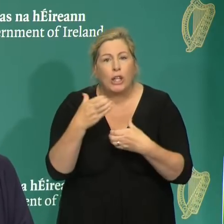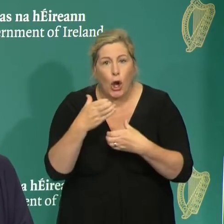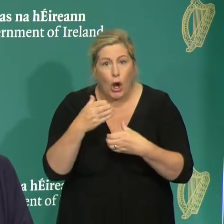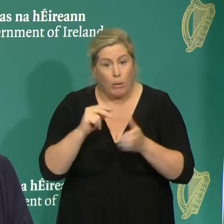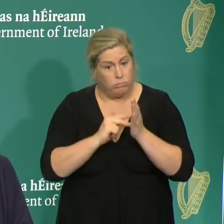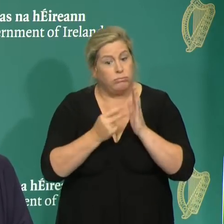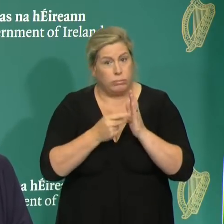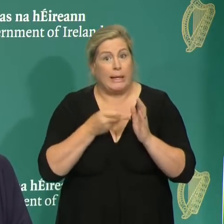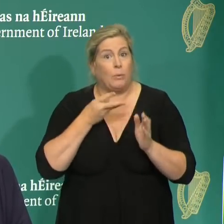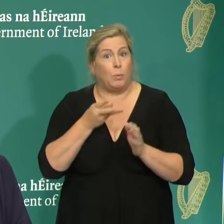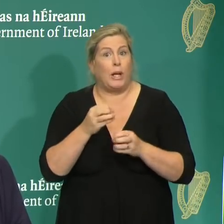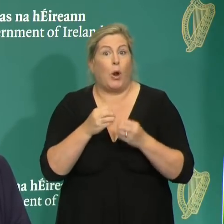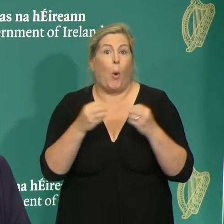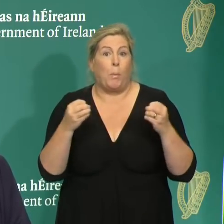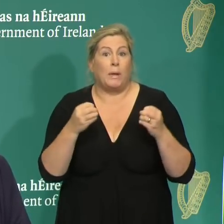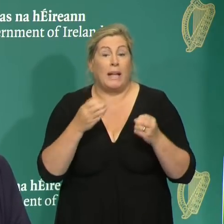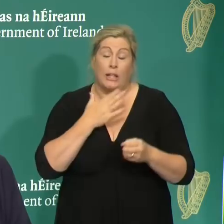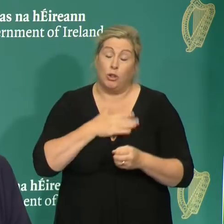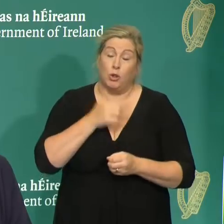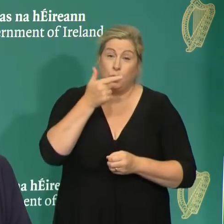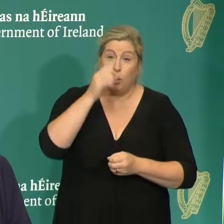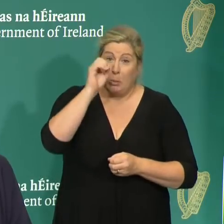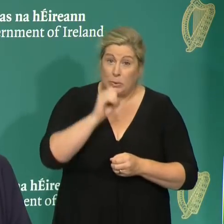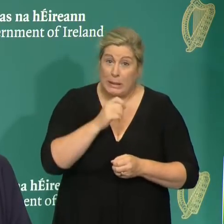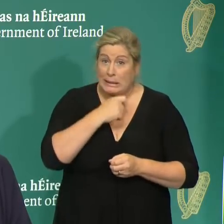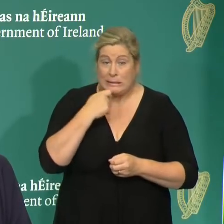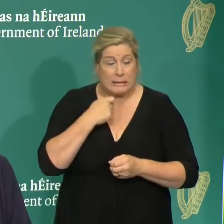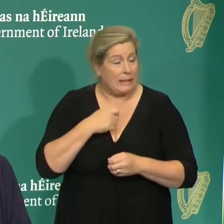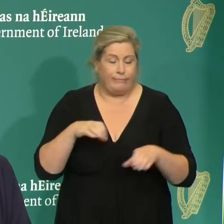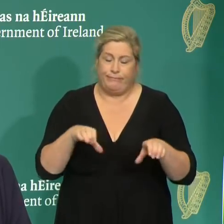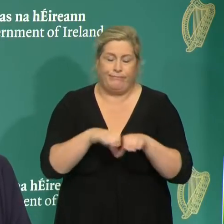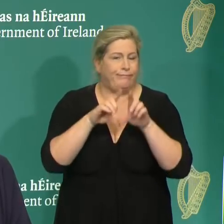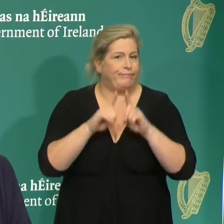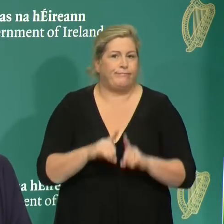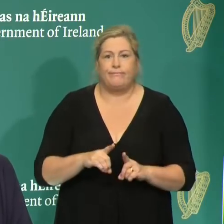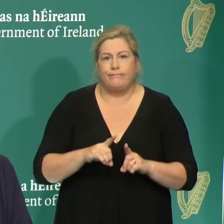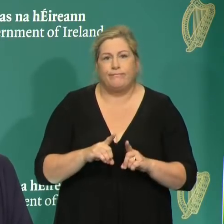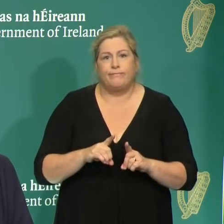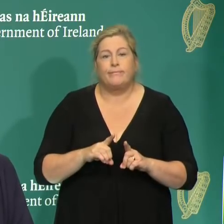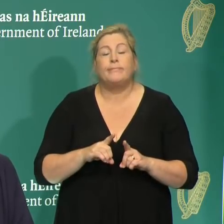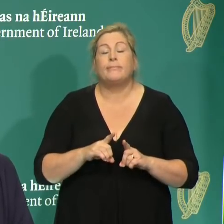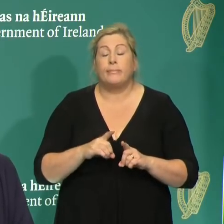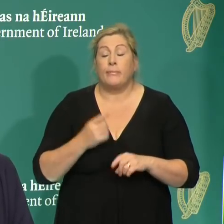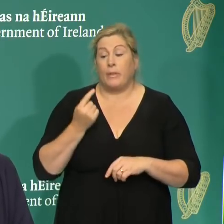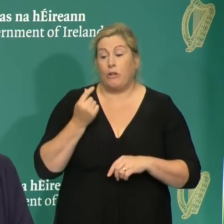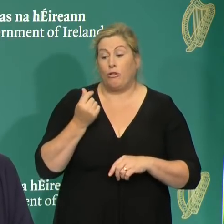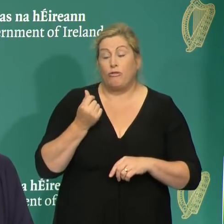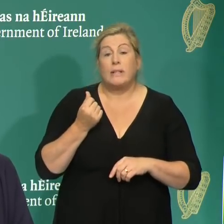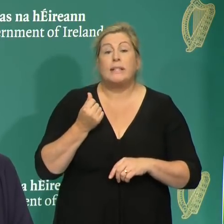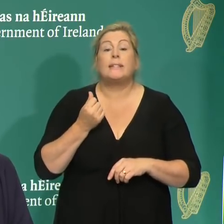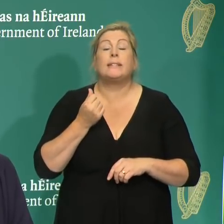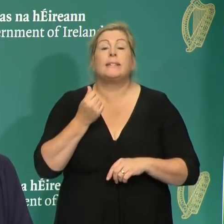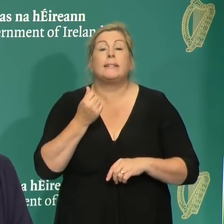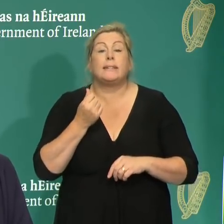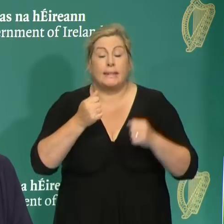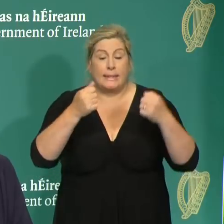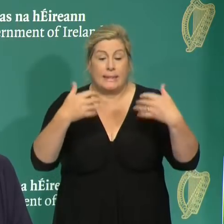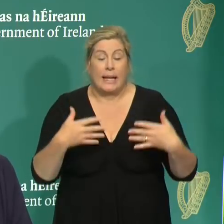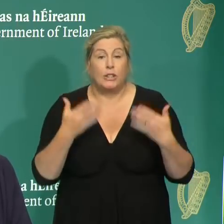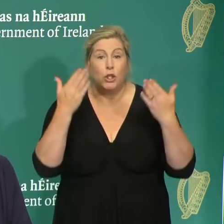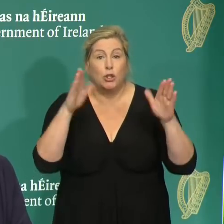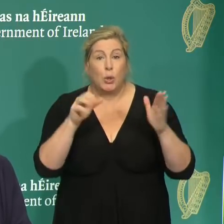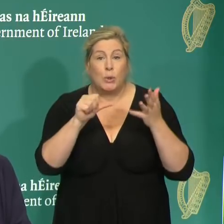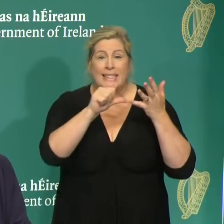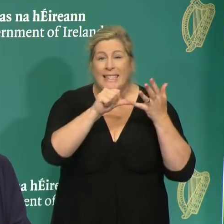on reopening and just 2% indicating they would not be reopening. The most recent available data shows that